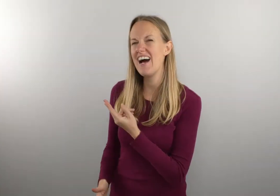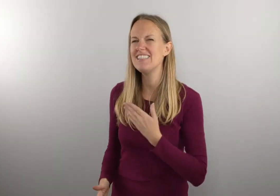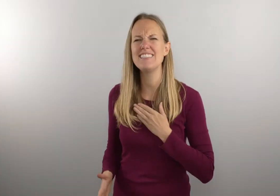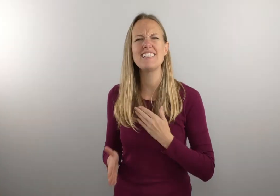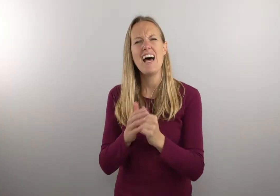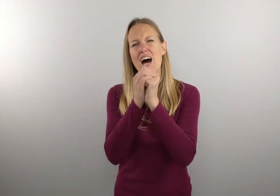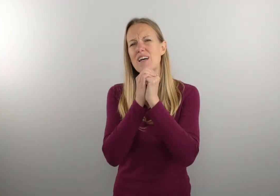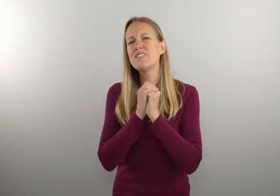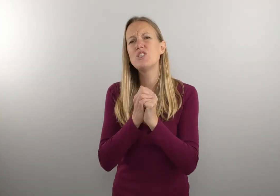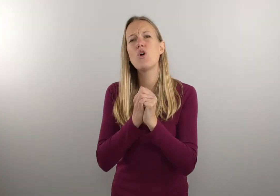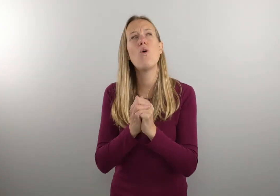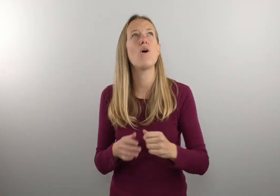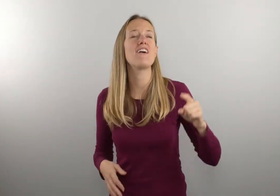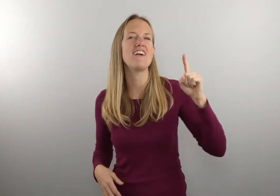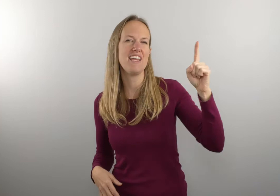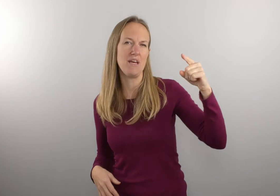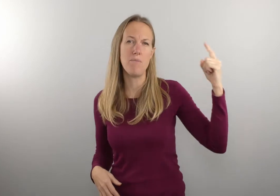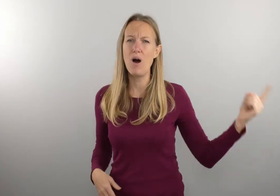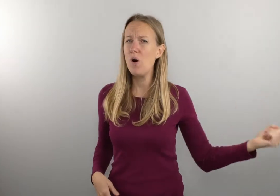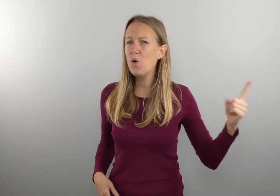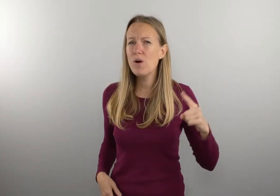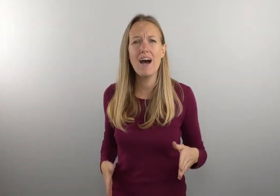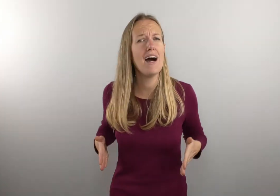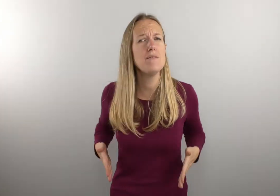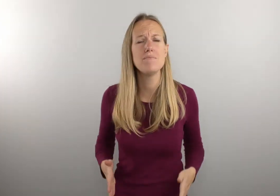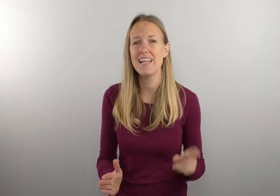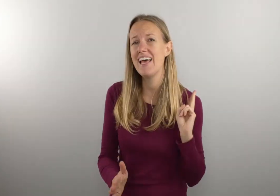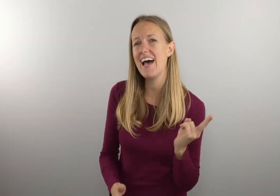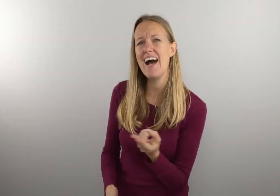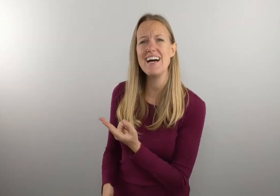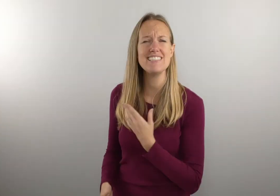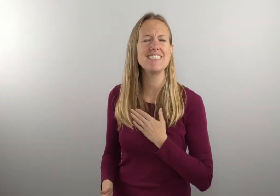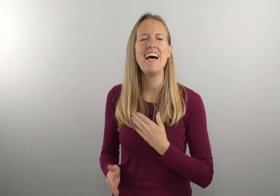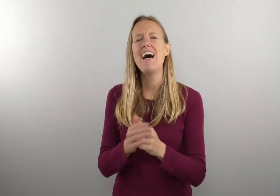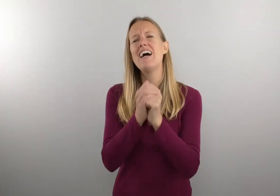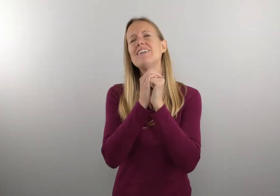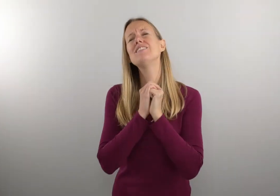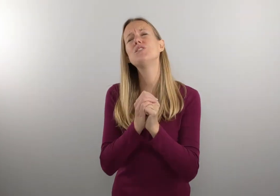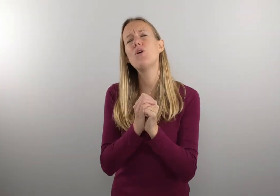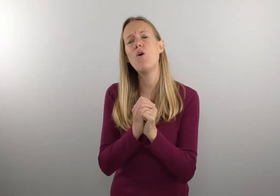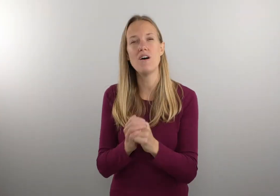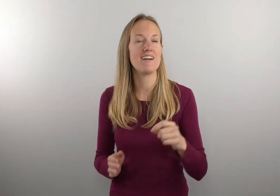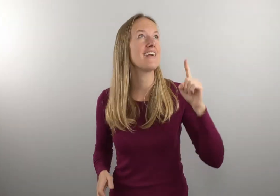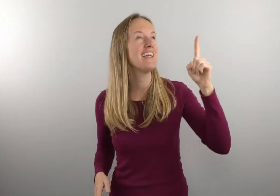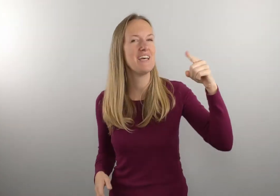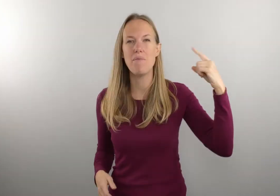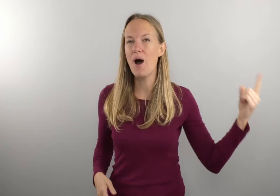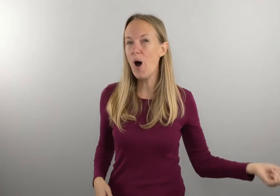us adore him. Oh, come, let us adore him.